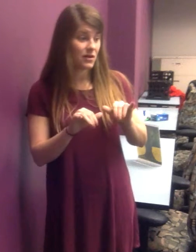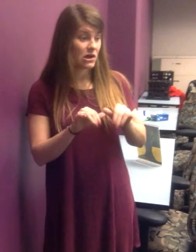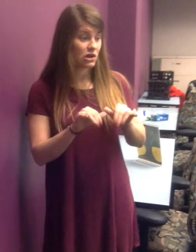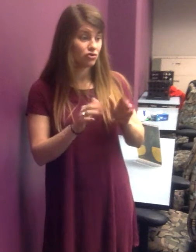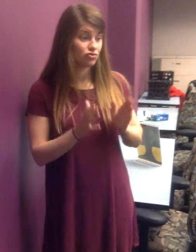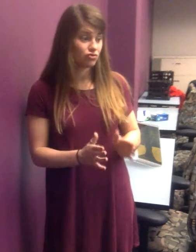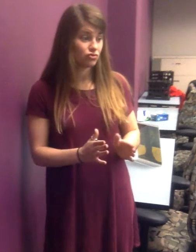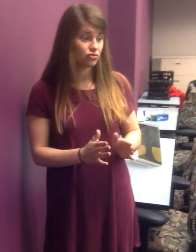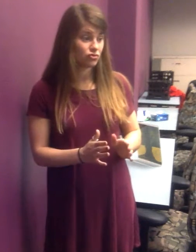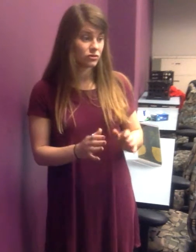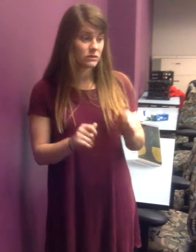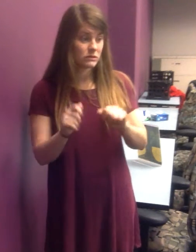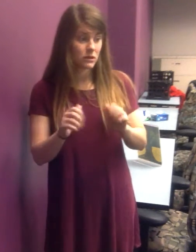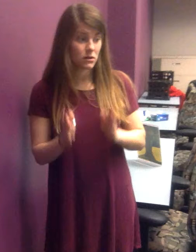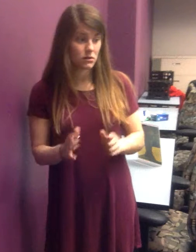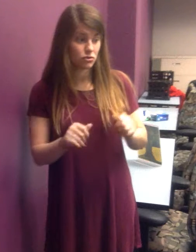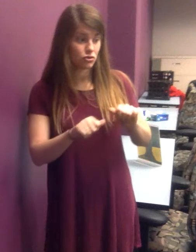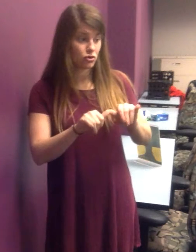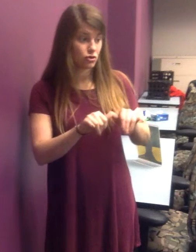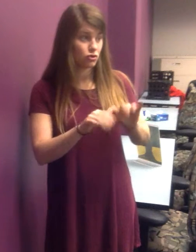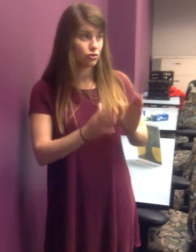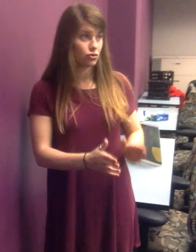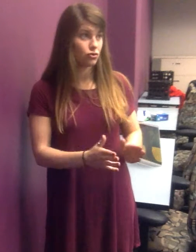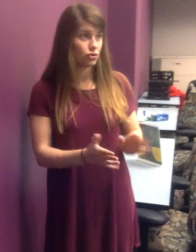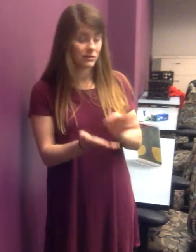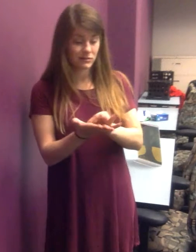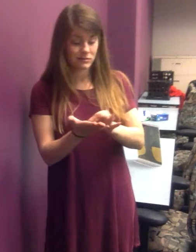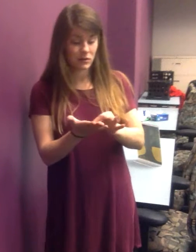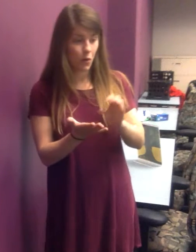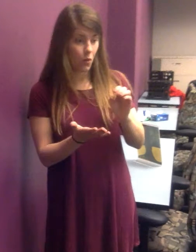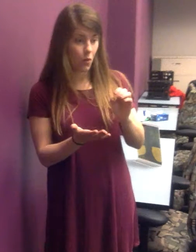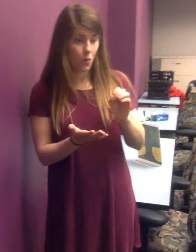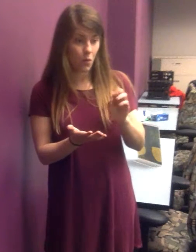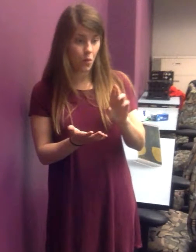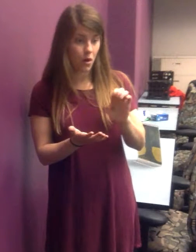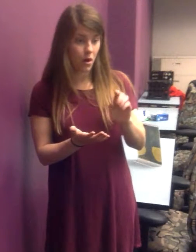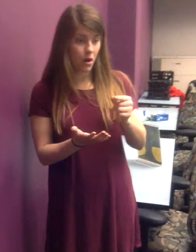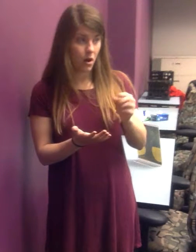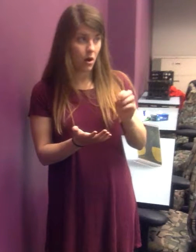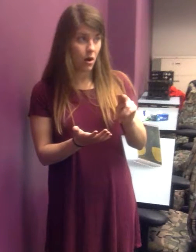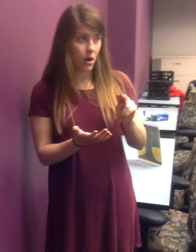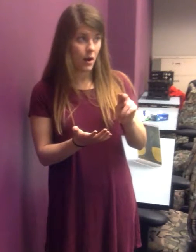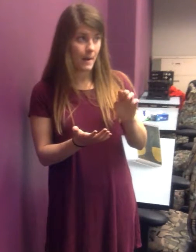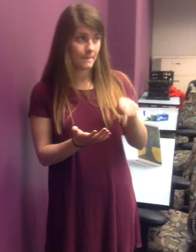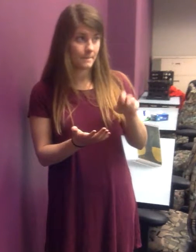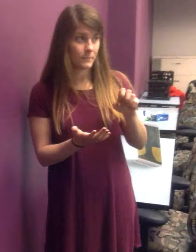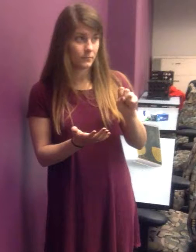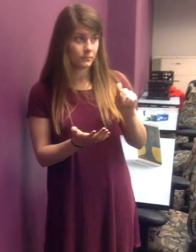Yes. The 14-year-old petition is not exactly an exclusive club. A Bachelor of Science degree is